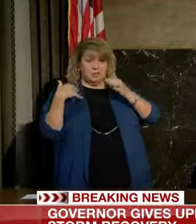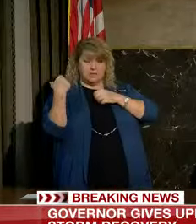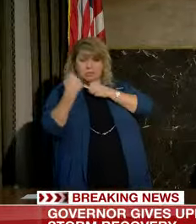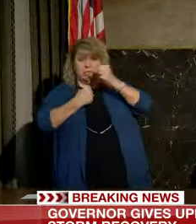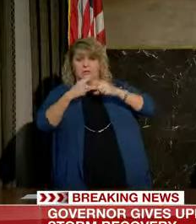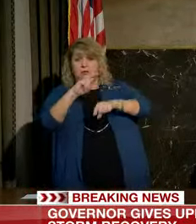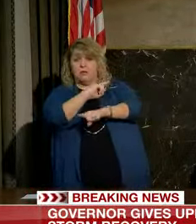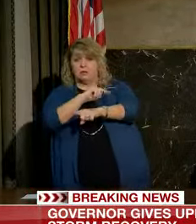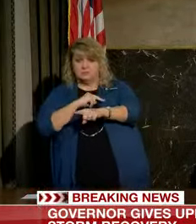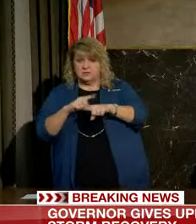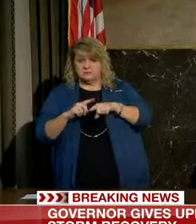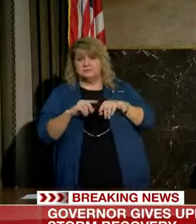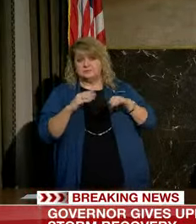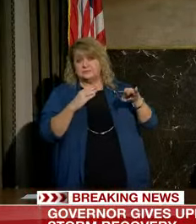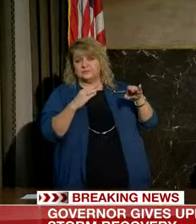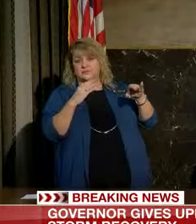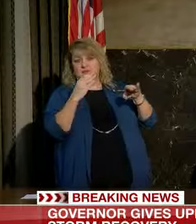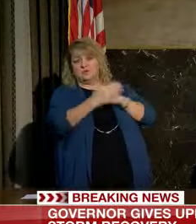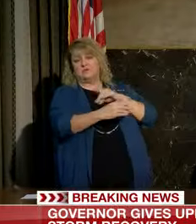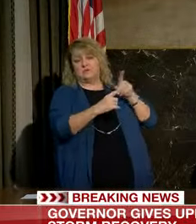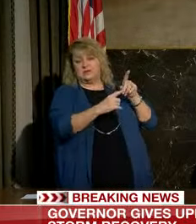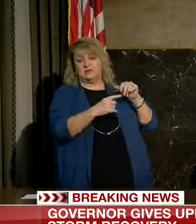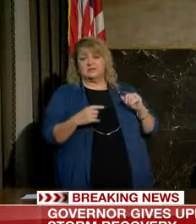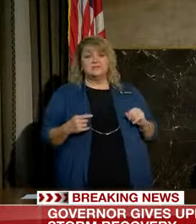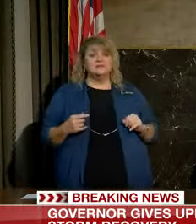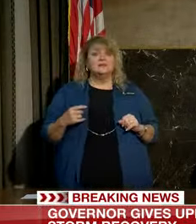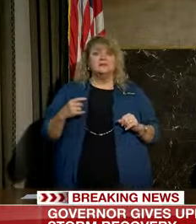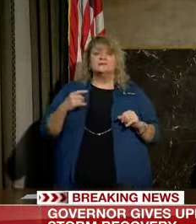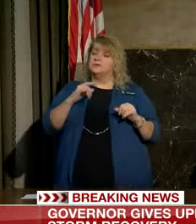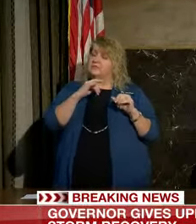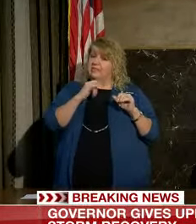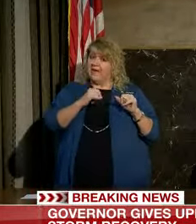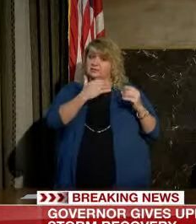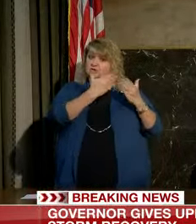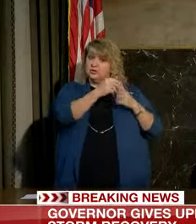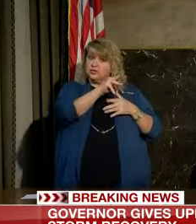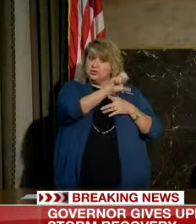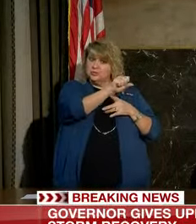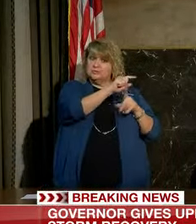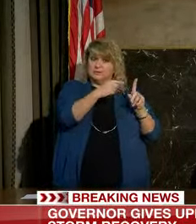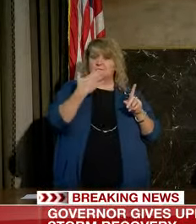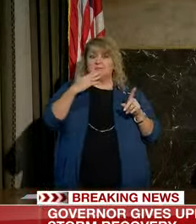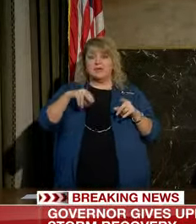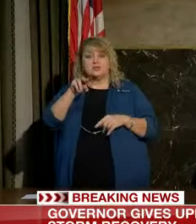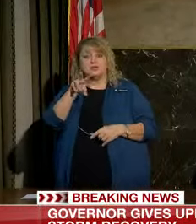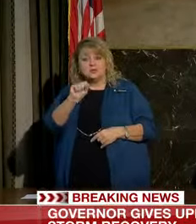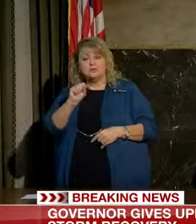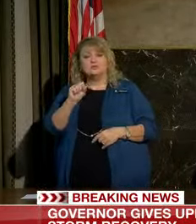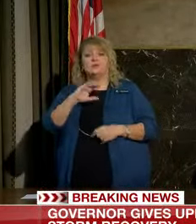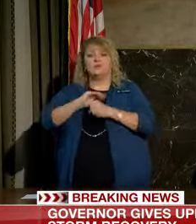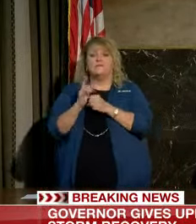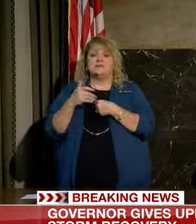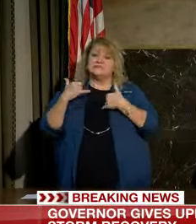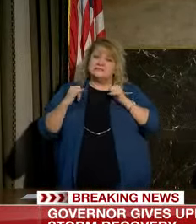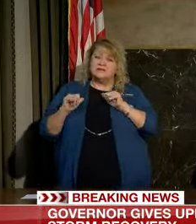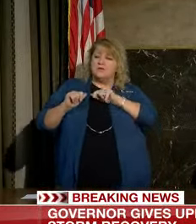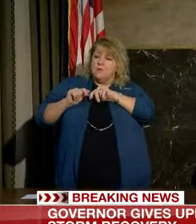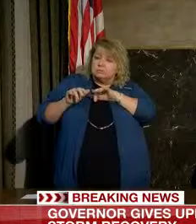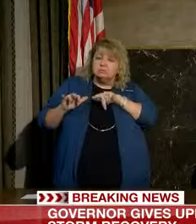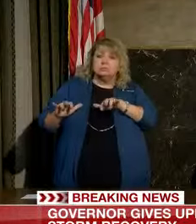high level of COVID in the state of Louisiana. In fact, in all 64 parishes.